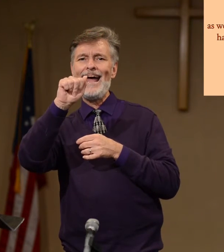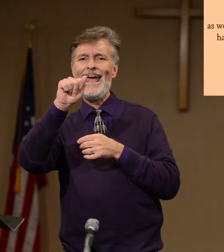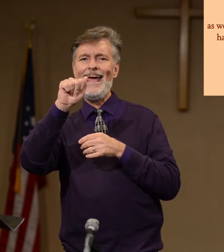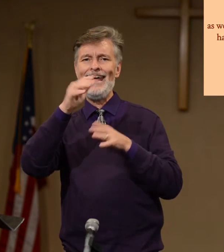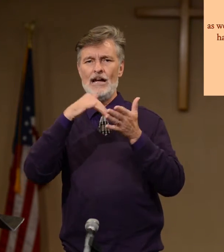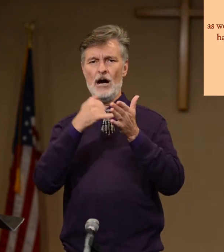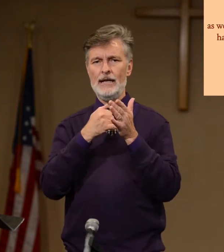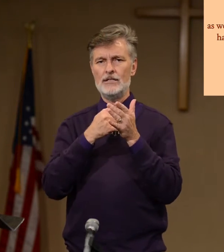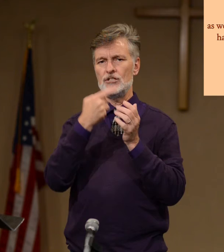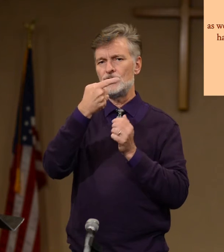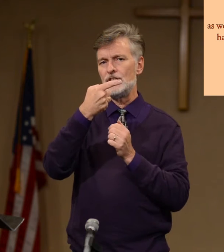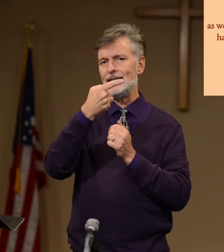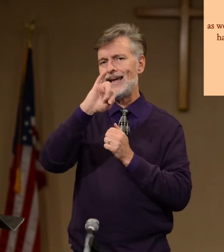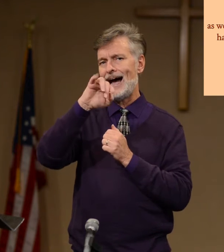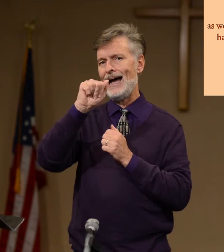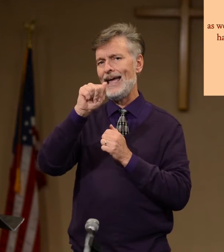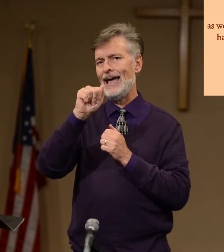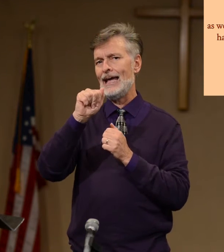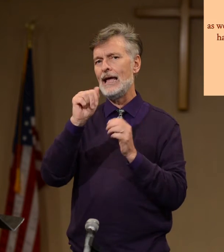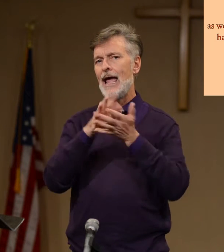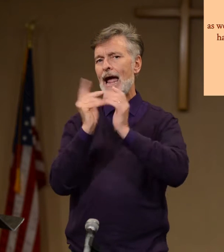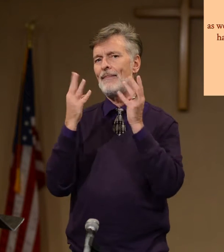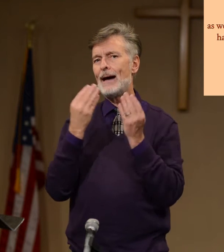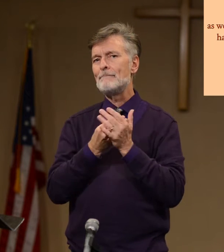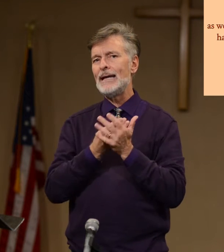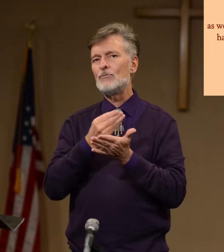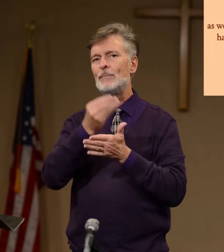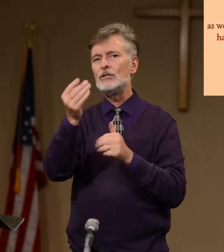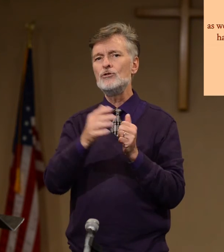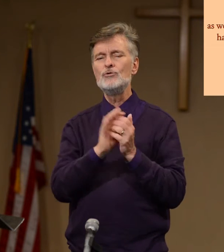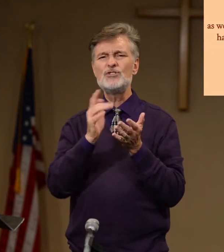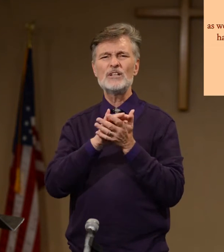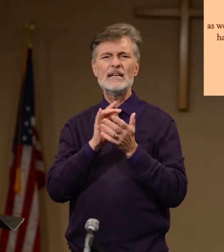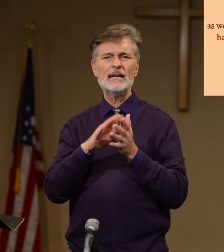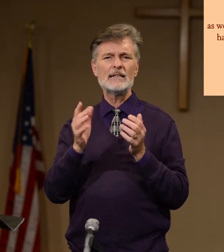GIA on it. GIA. And that money will be used to get